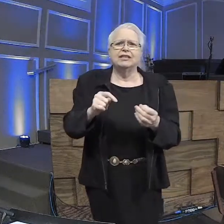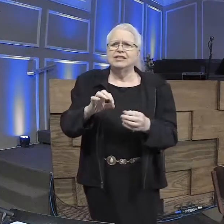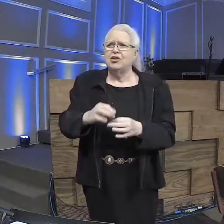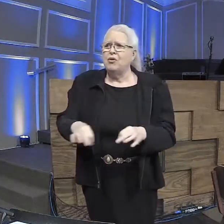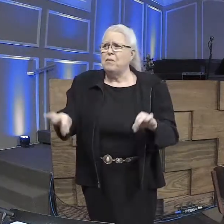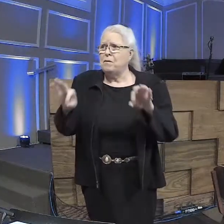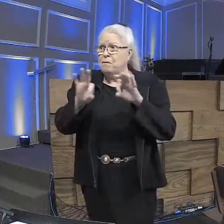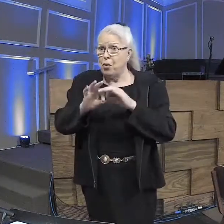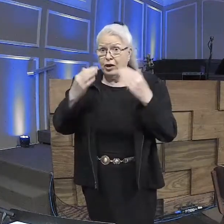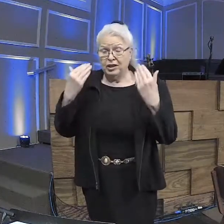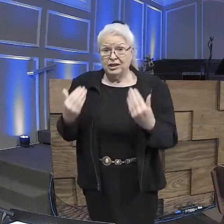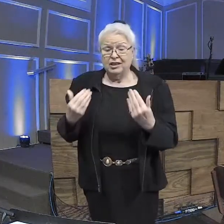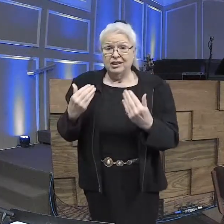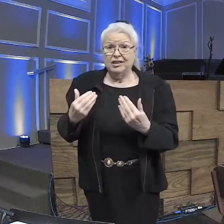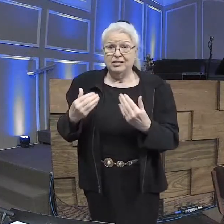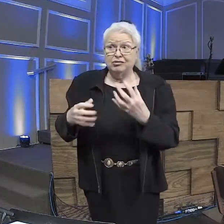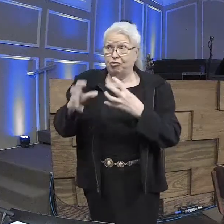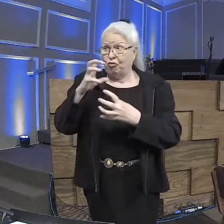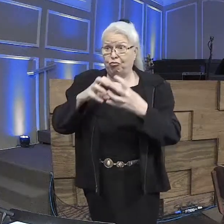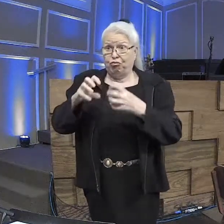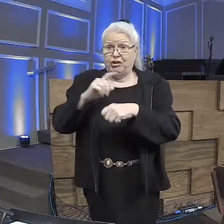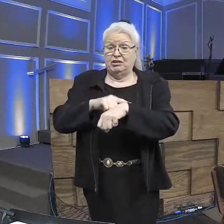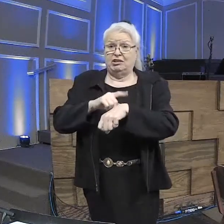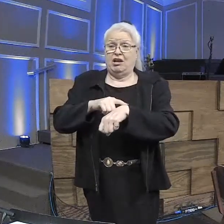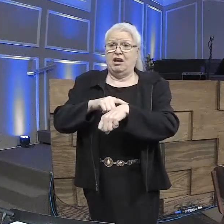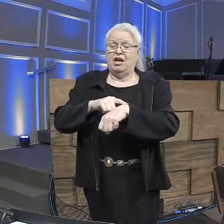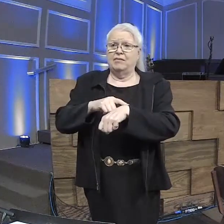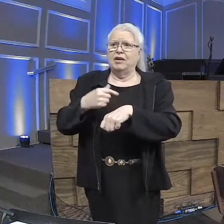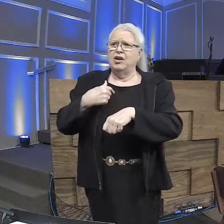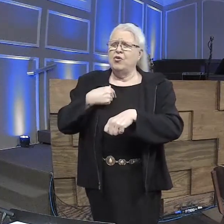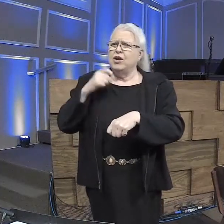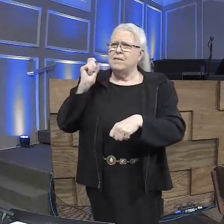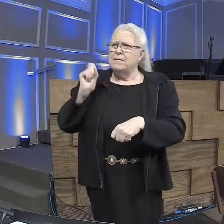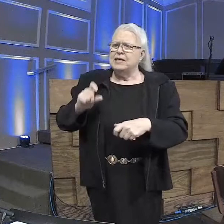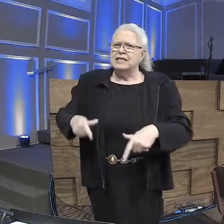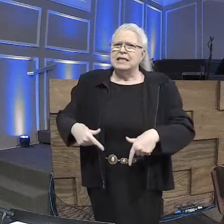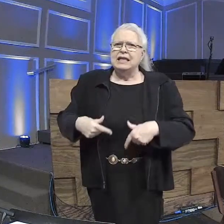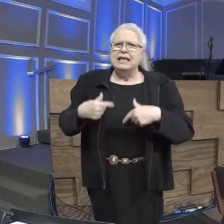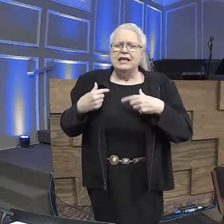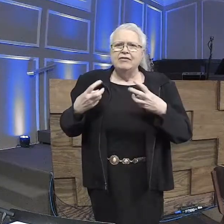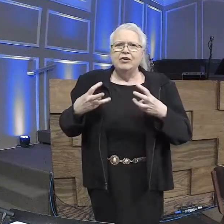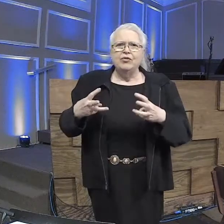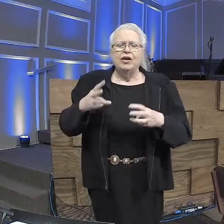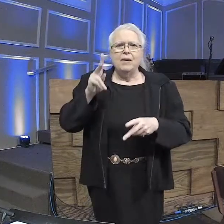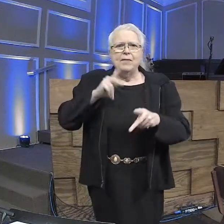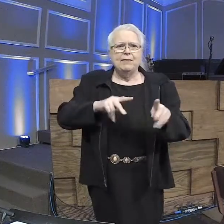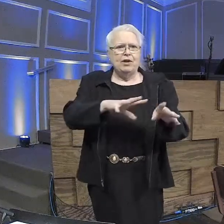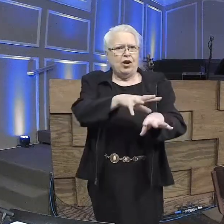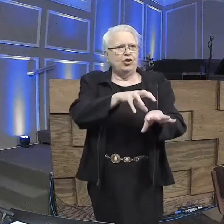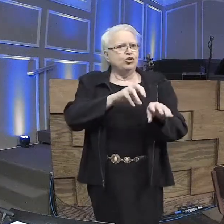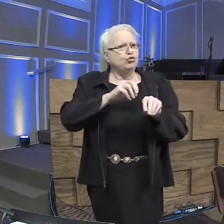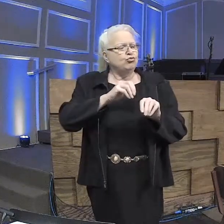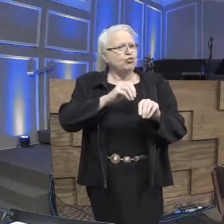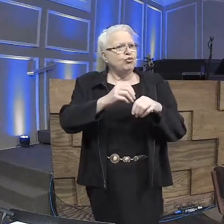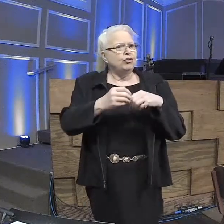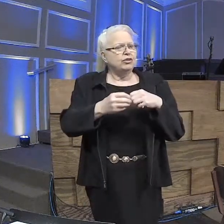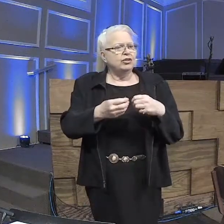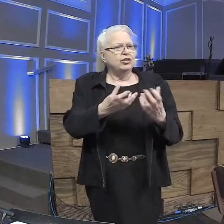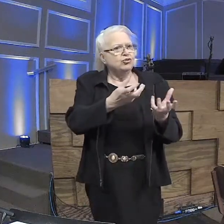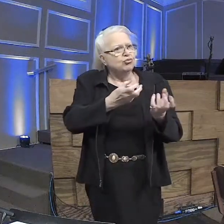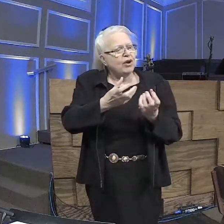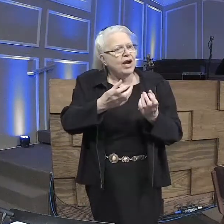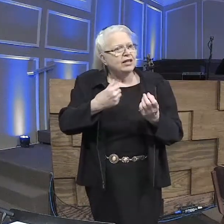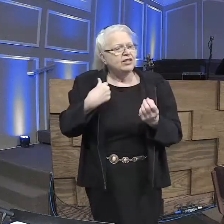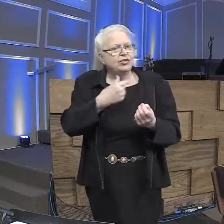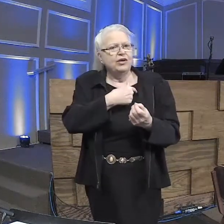time? You and I must live in a way that people are attracted to us. By our love, by our grace, by